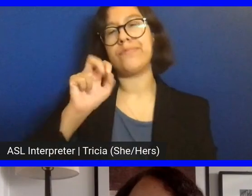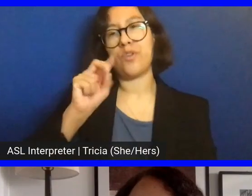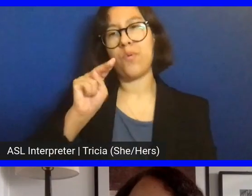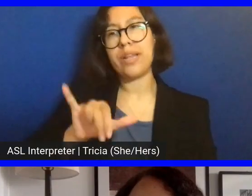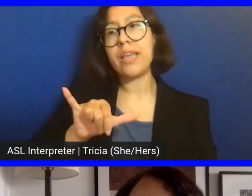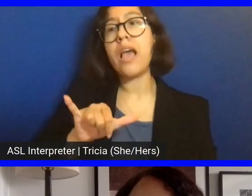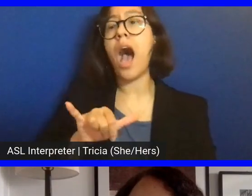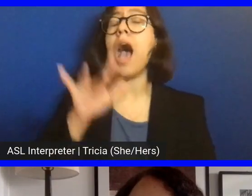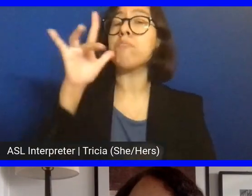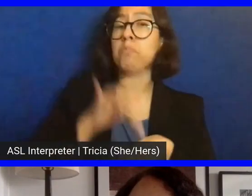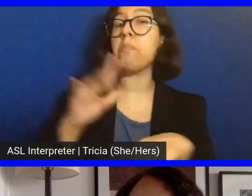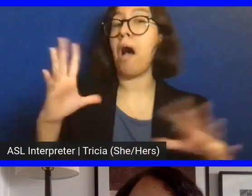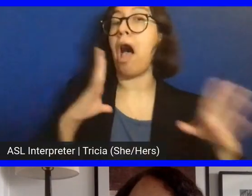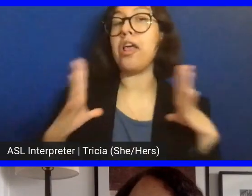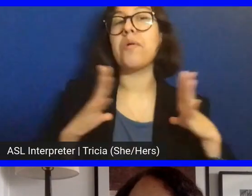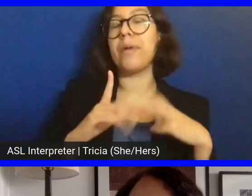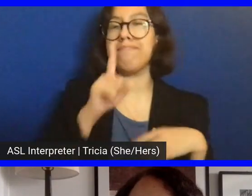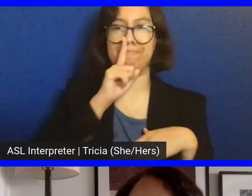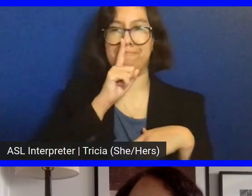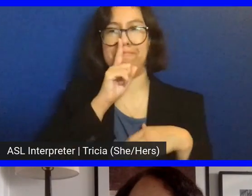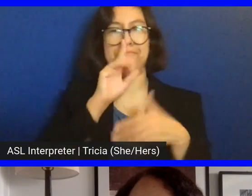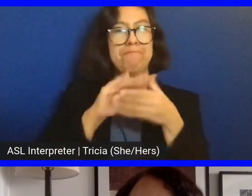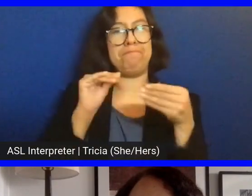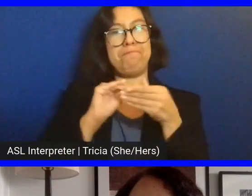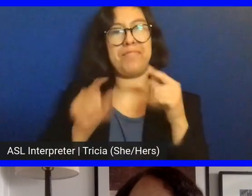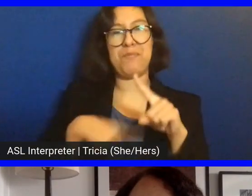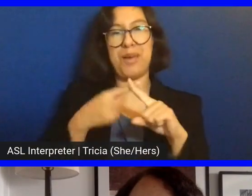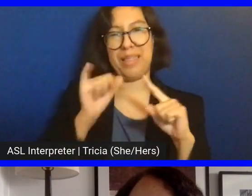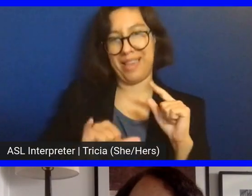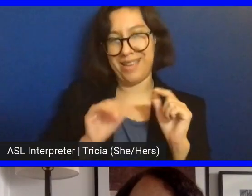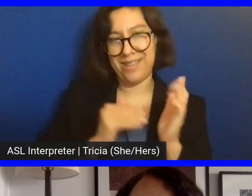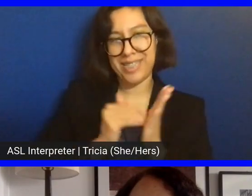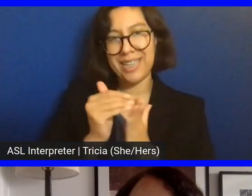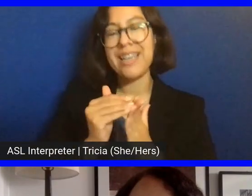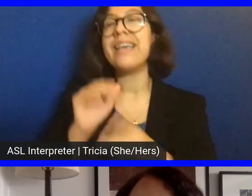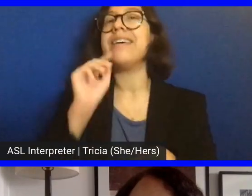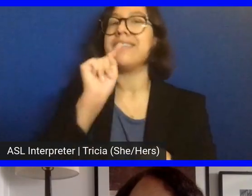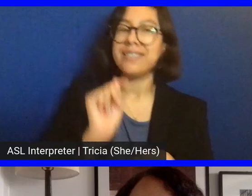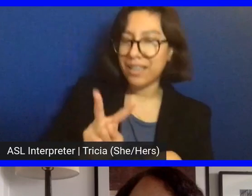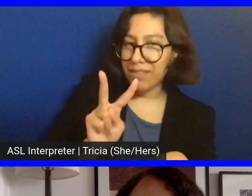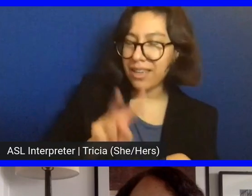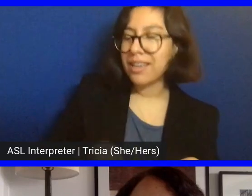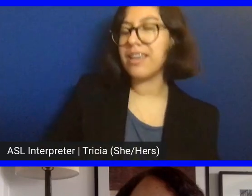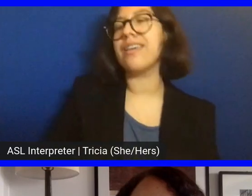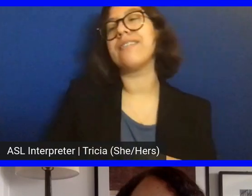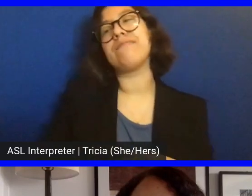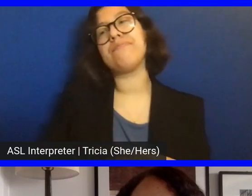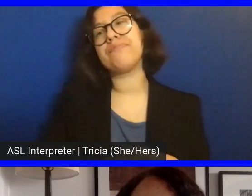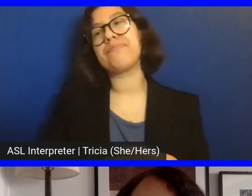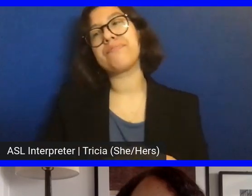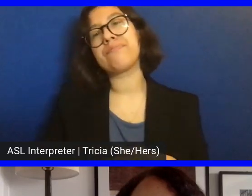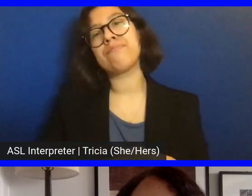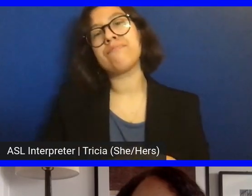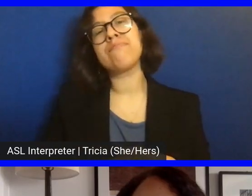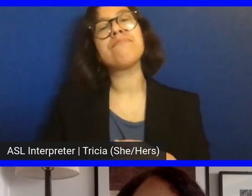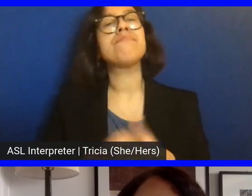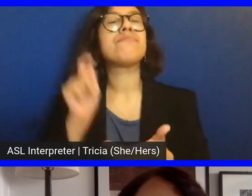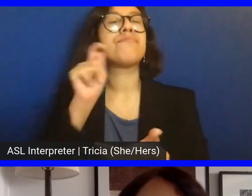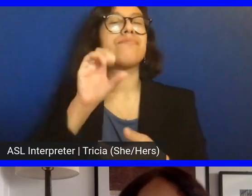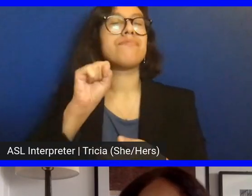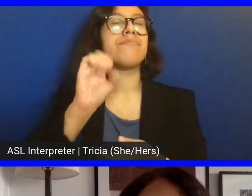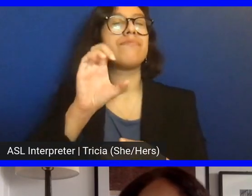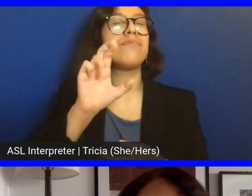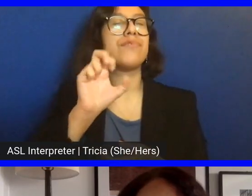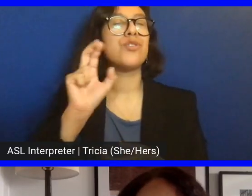in Hollywood. I don't talk about that much. Working on TV, selling a screenplay.